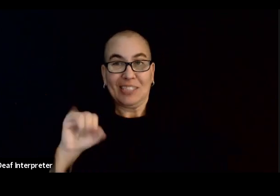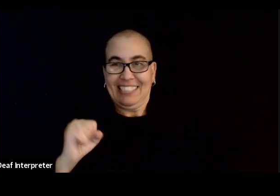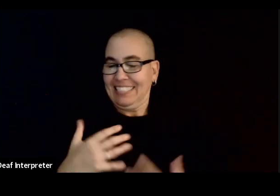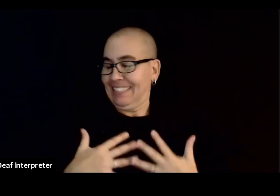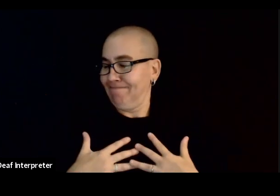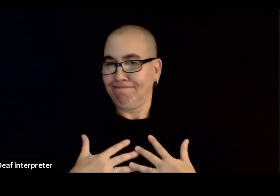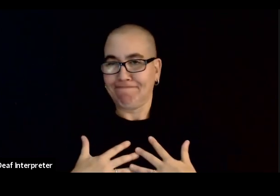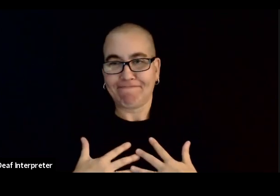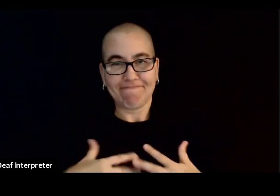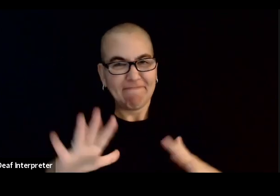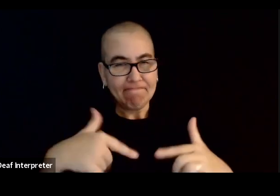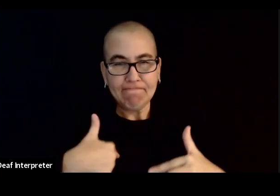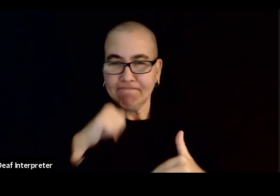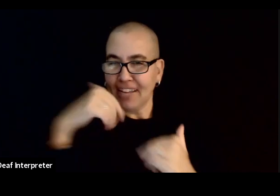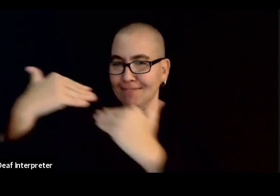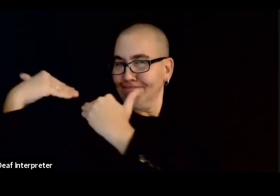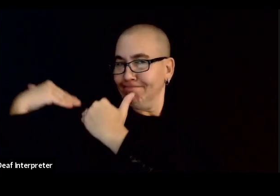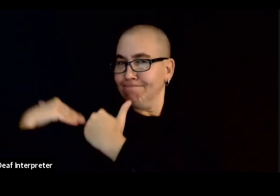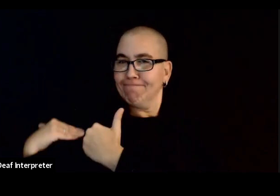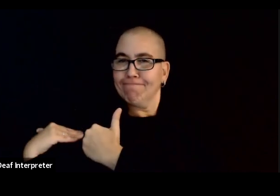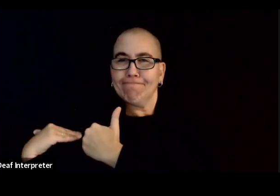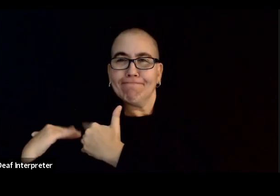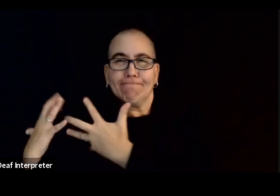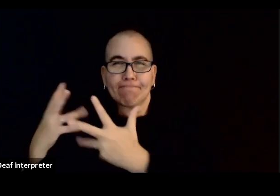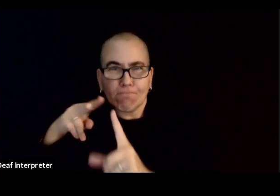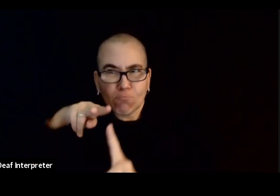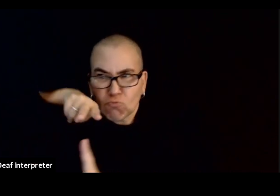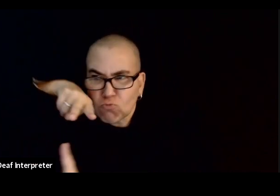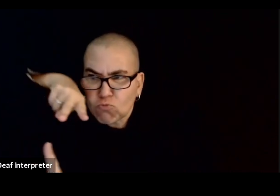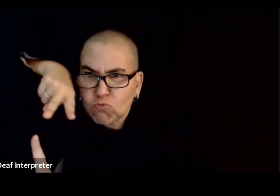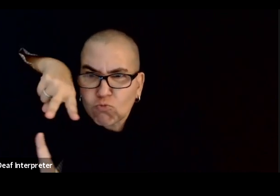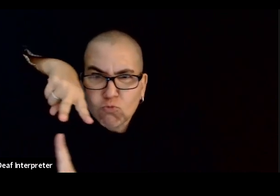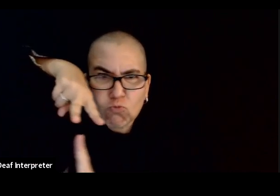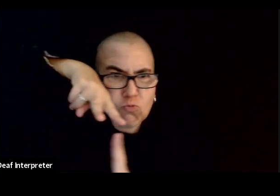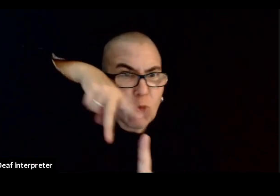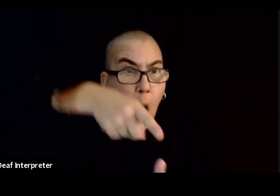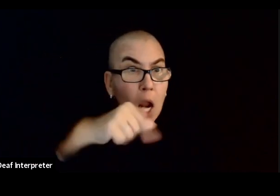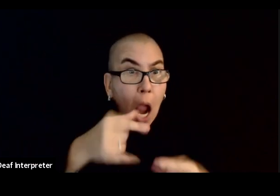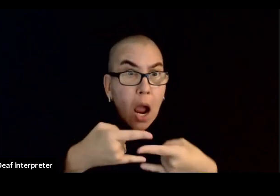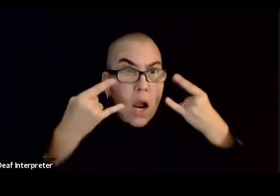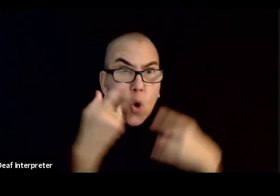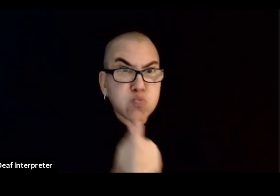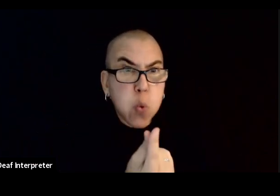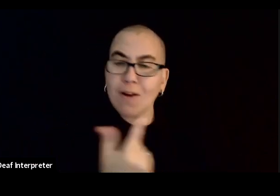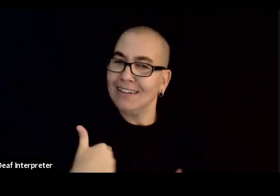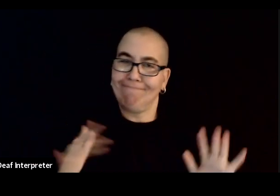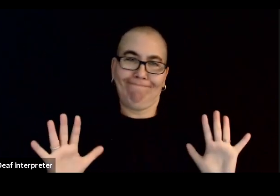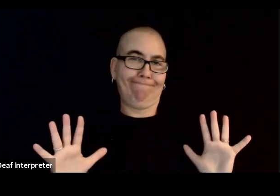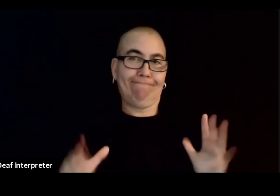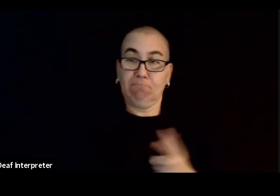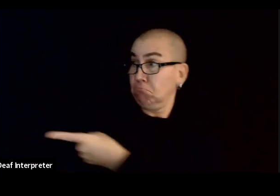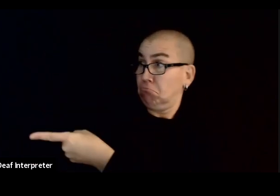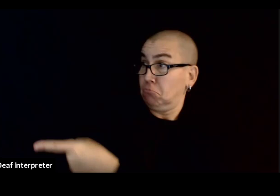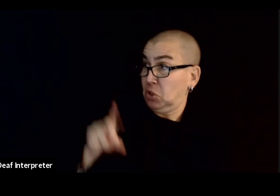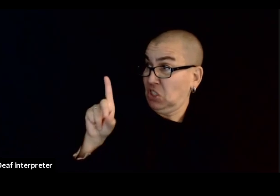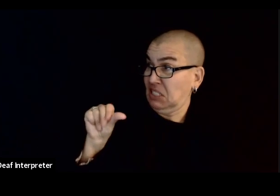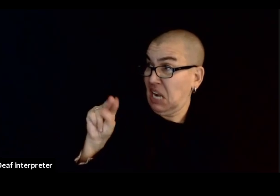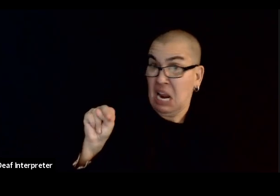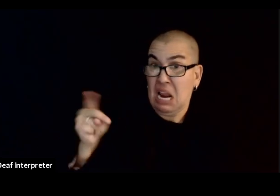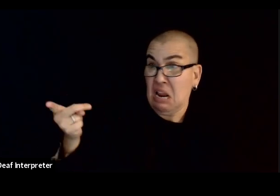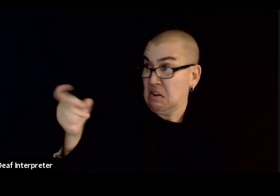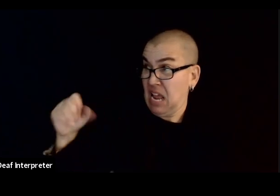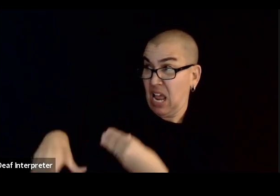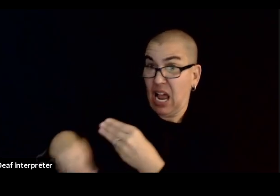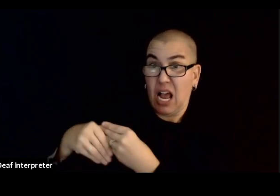Okay. Thanks, Chris. I think at this time we'll be monitoring. Again, I just want to